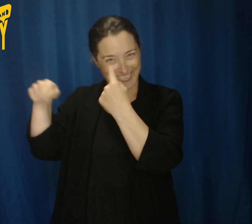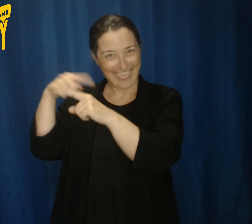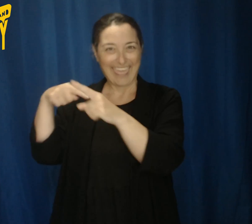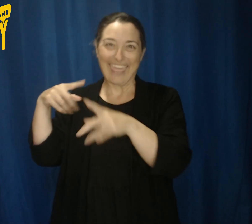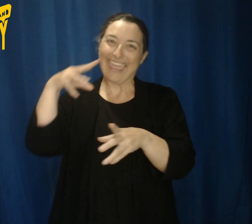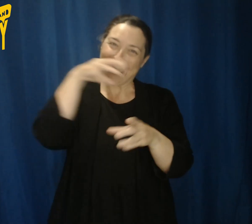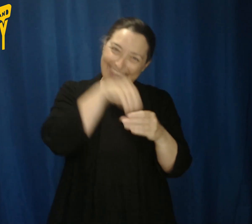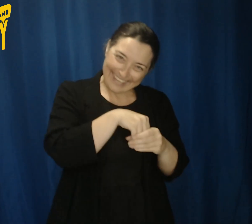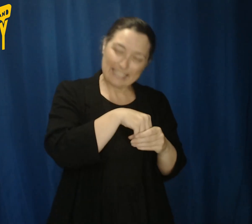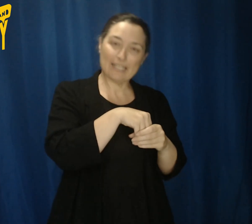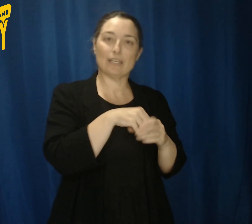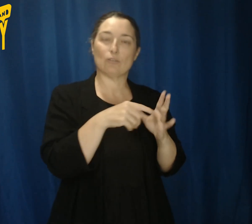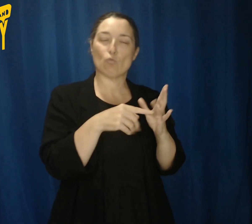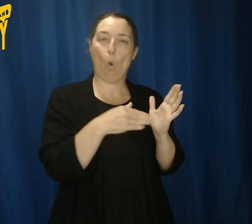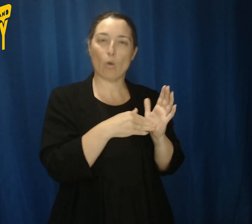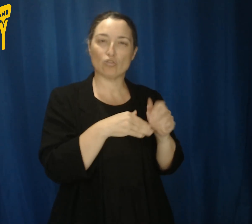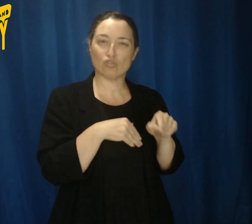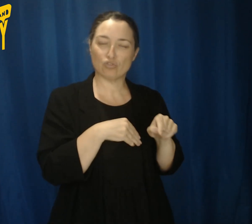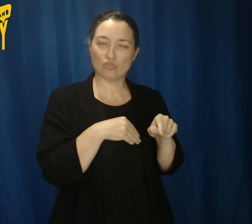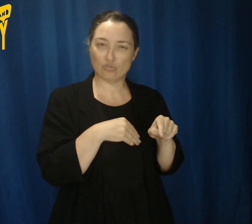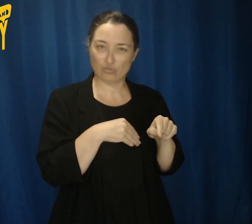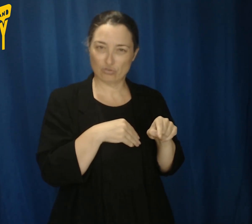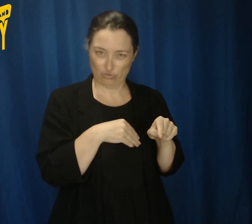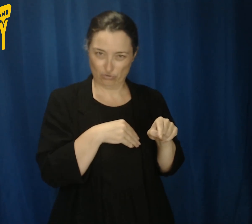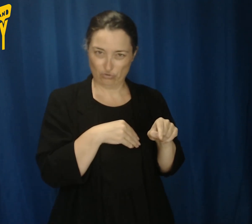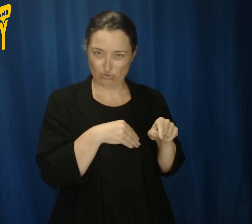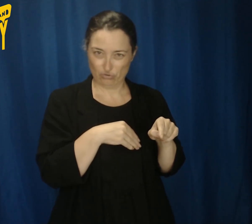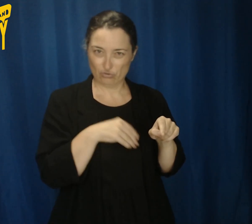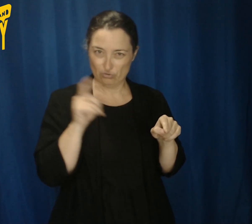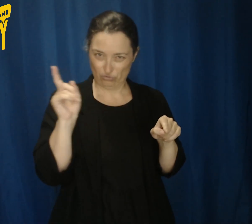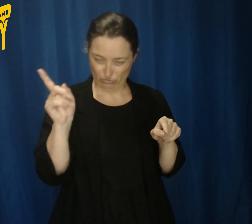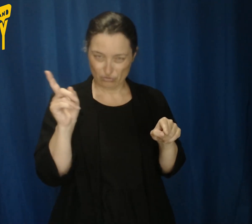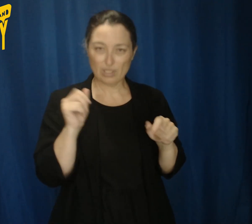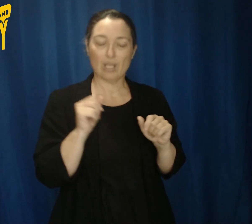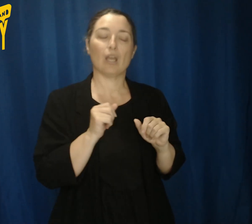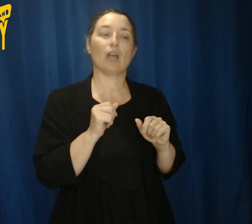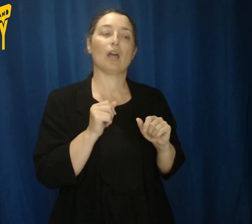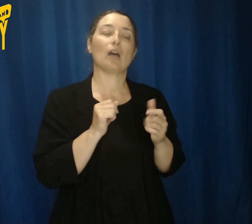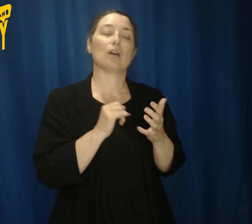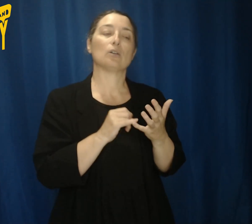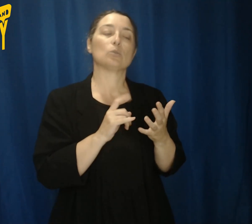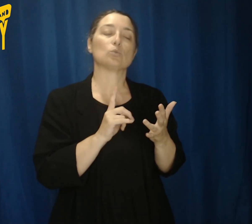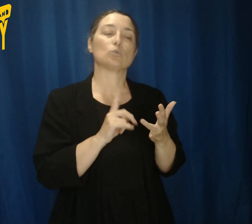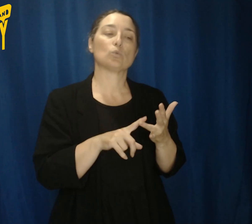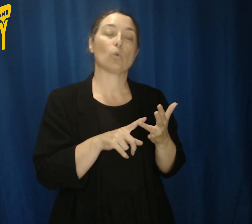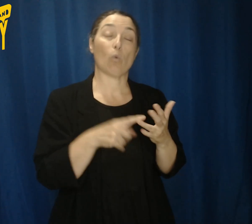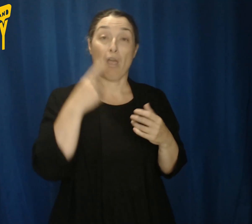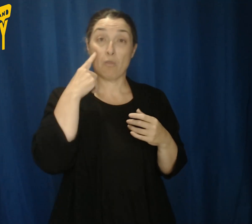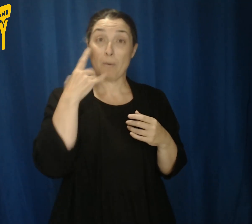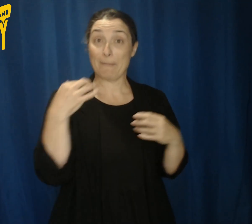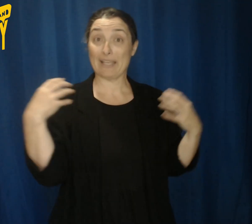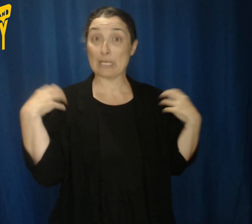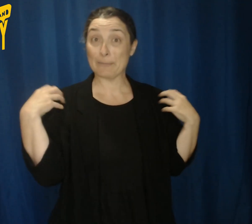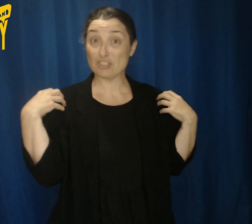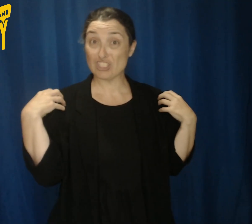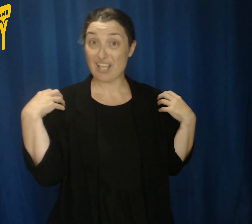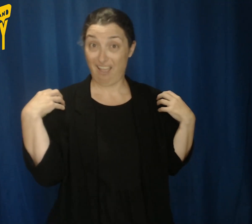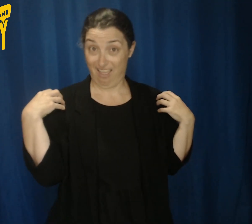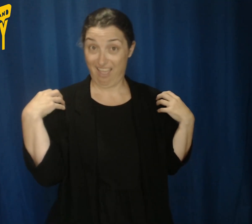and enemies in Oz. So I thought the commissioners could be Mr.